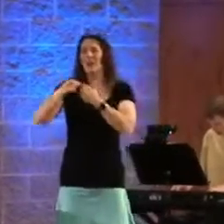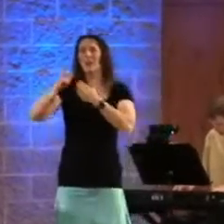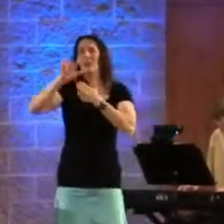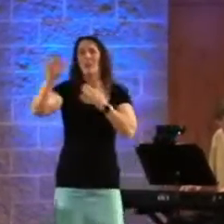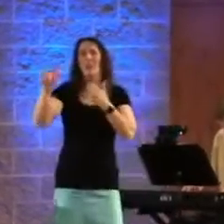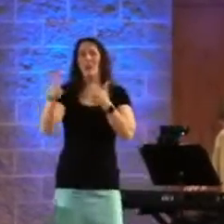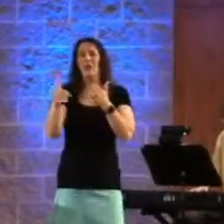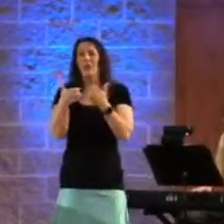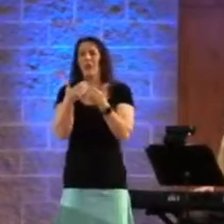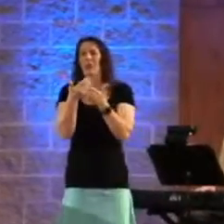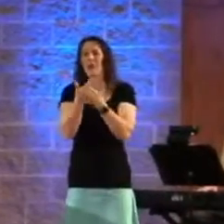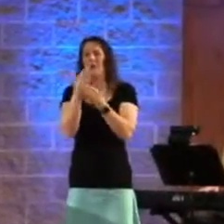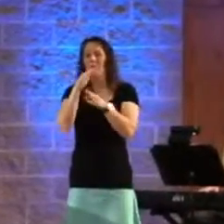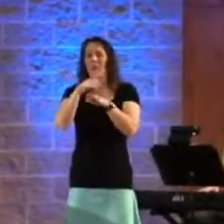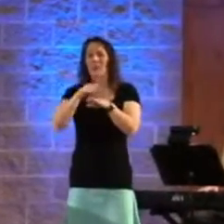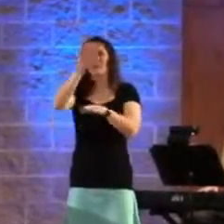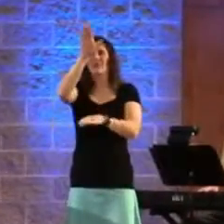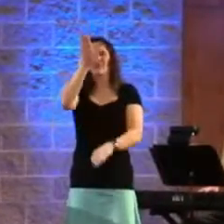the